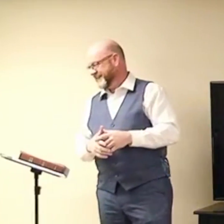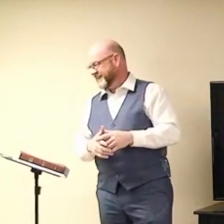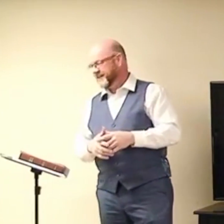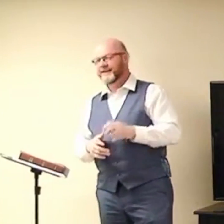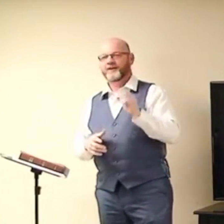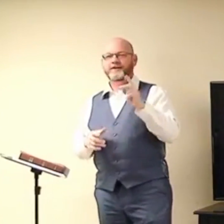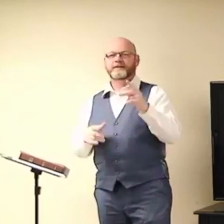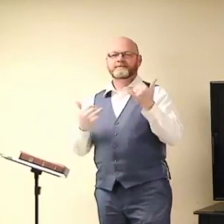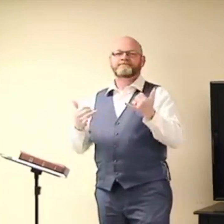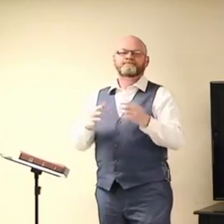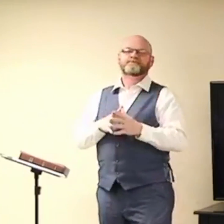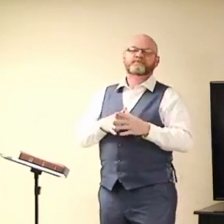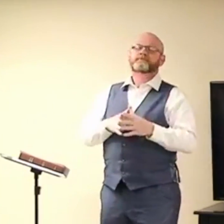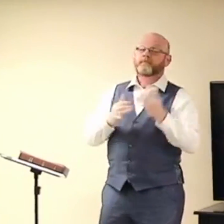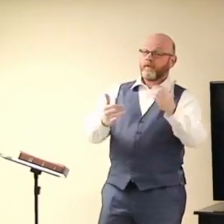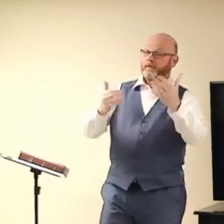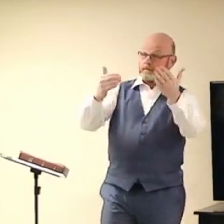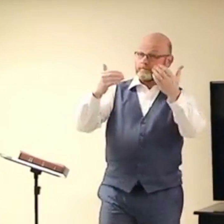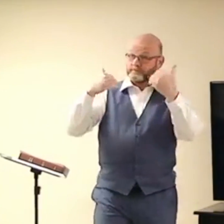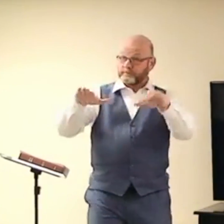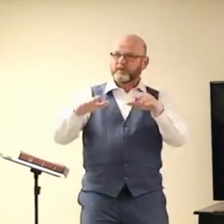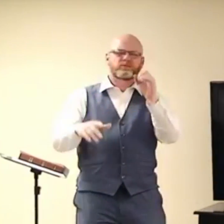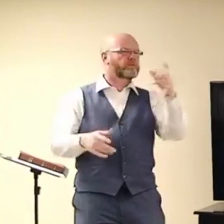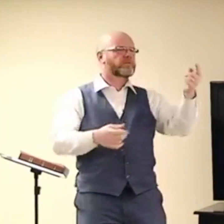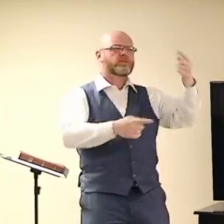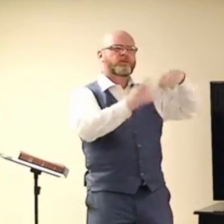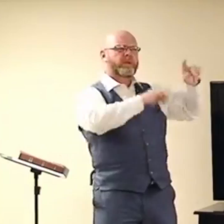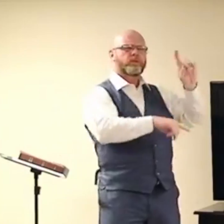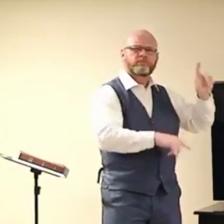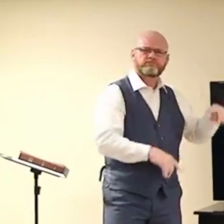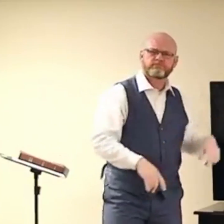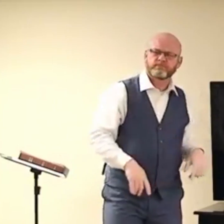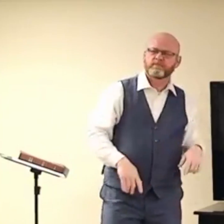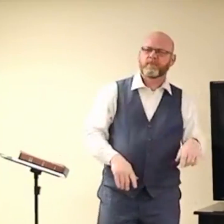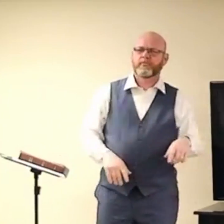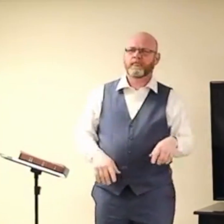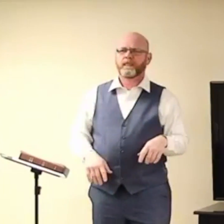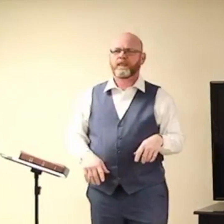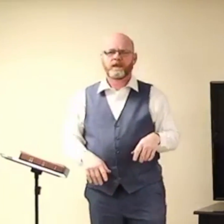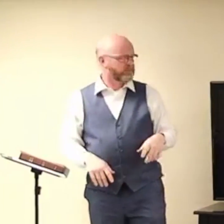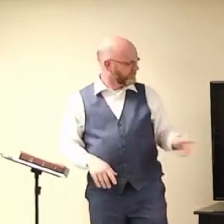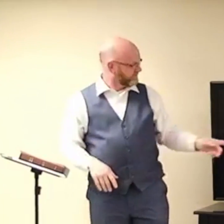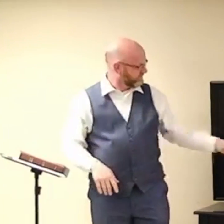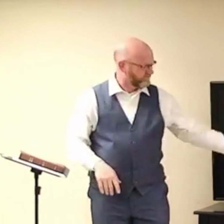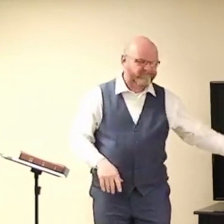Sniffle of my father who has gone on to his reward.